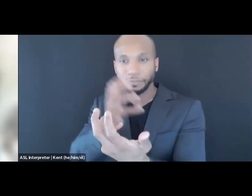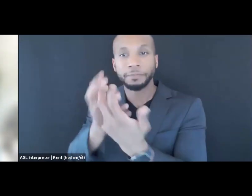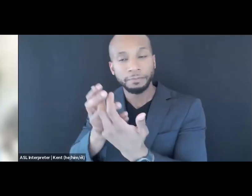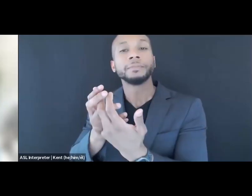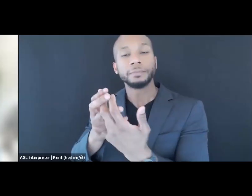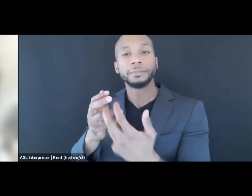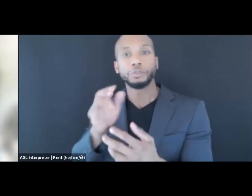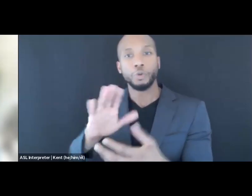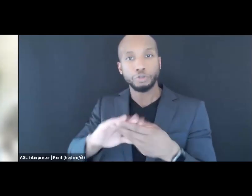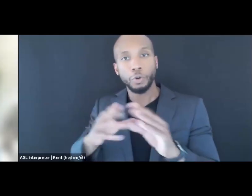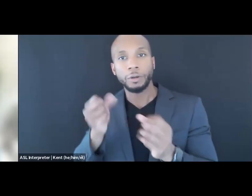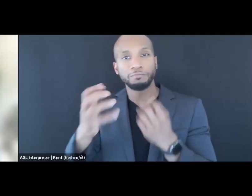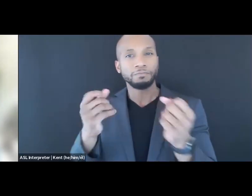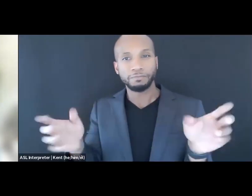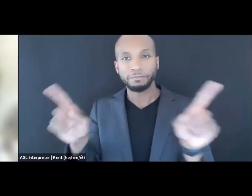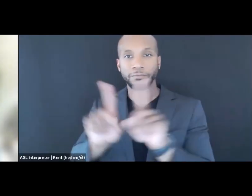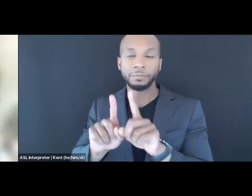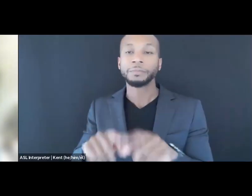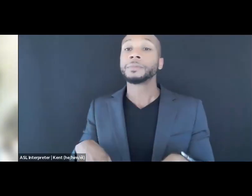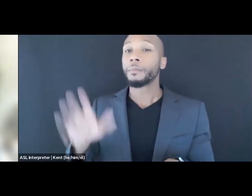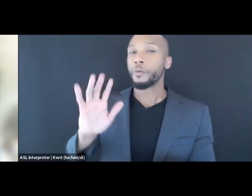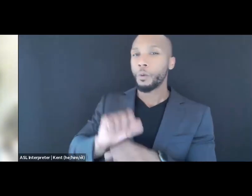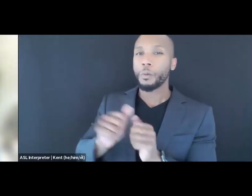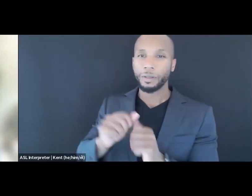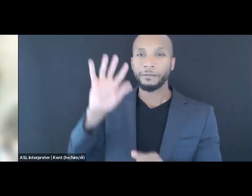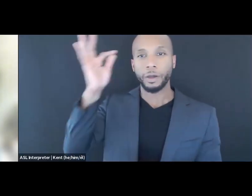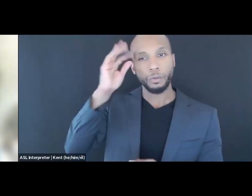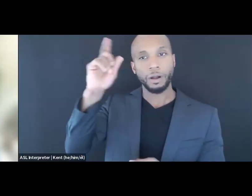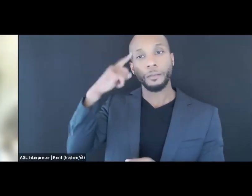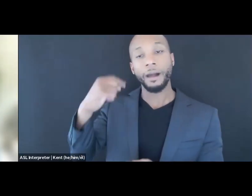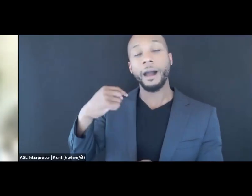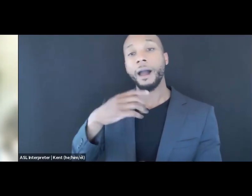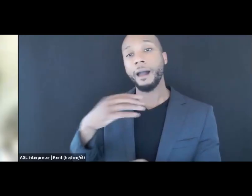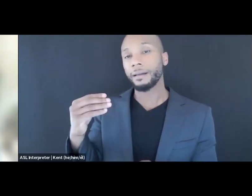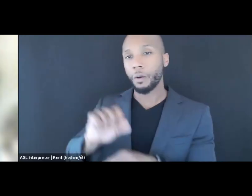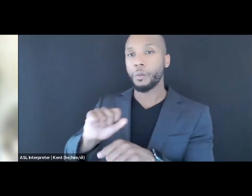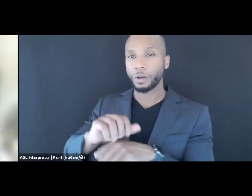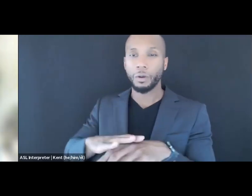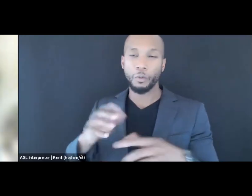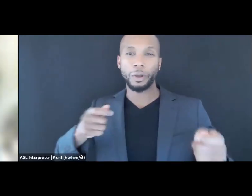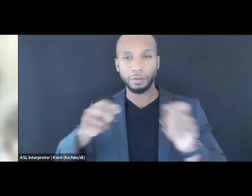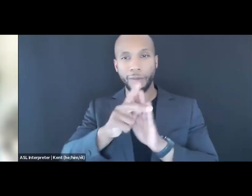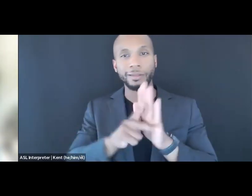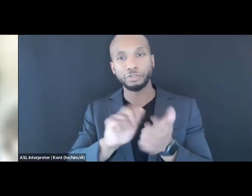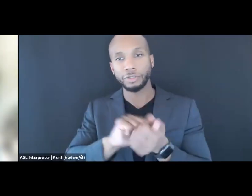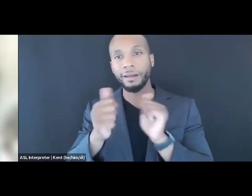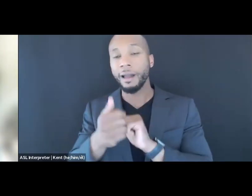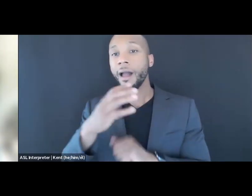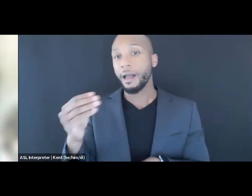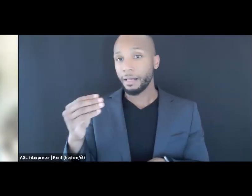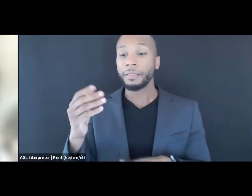fits into it and you tell your story with it. I used to work for the federal government, and I worked on regulatory policy changes, and